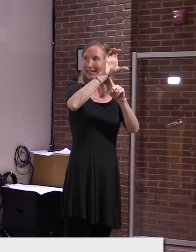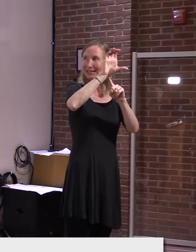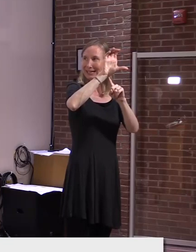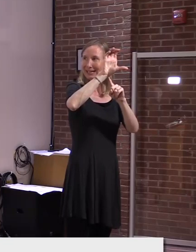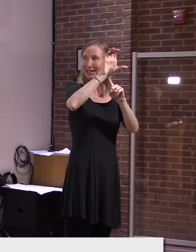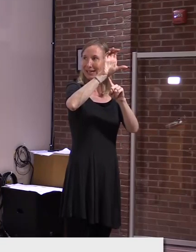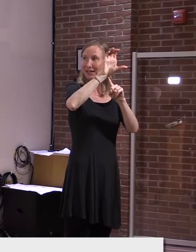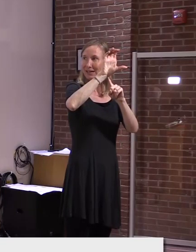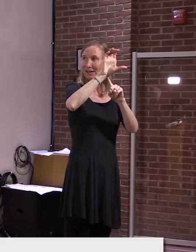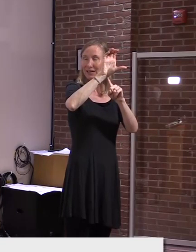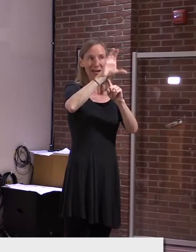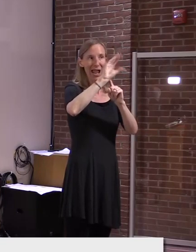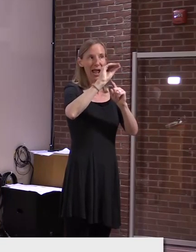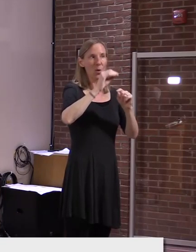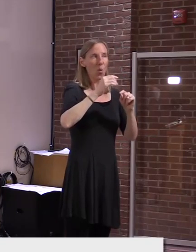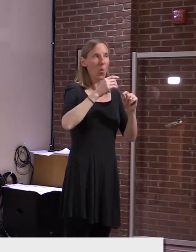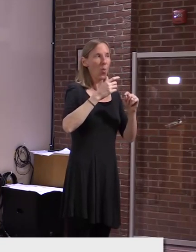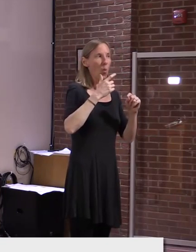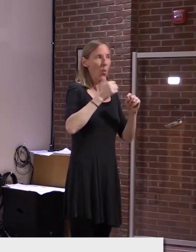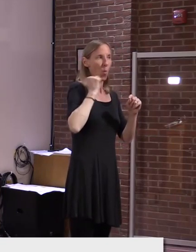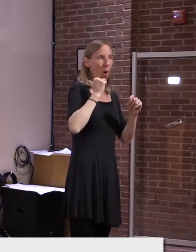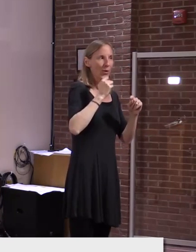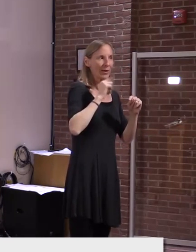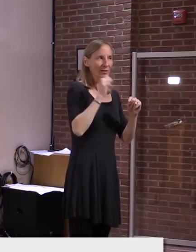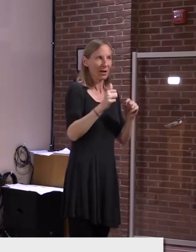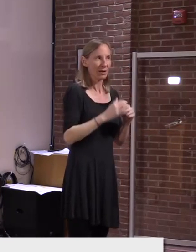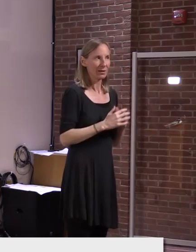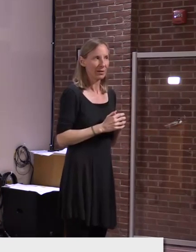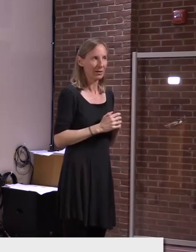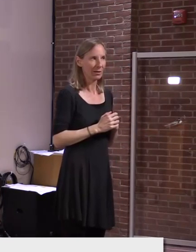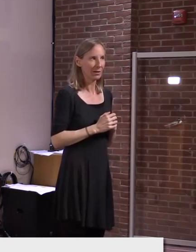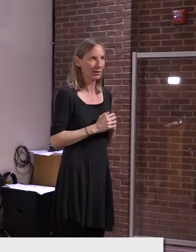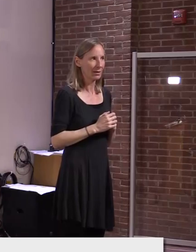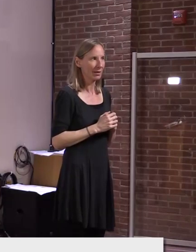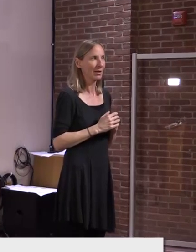CDC and what we can report to them.